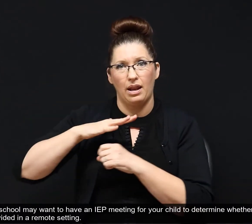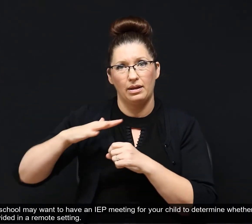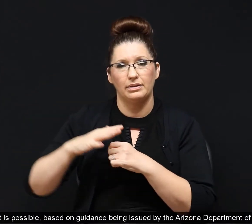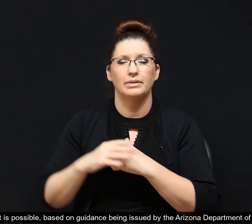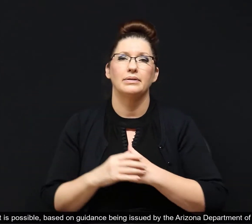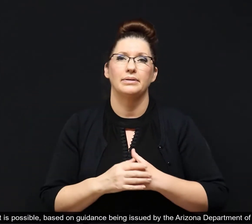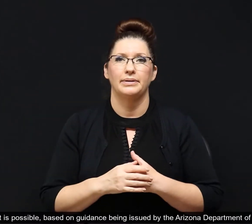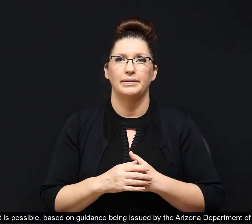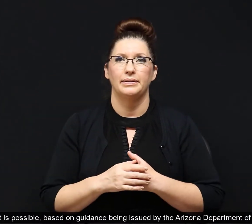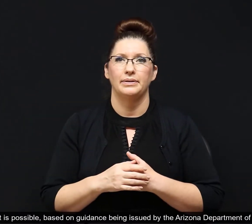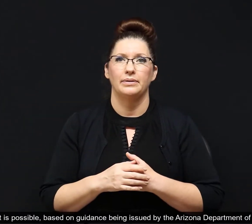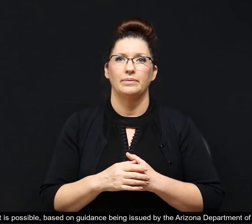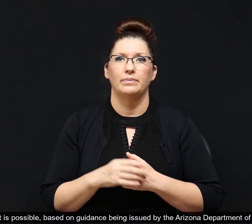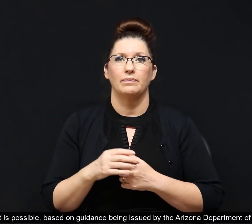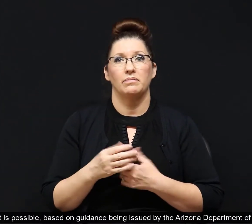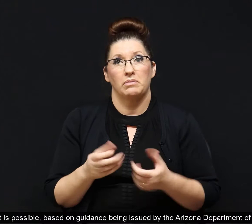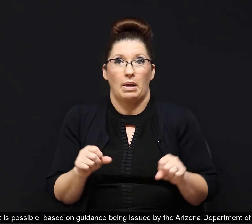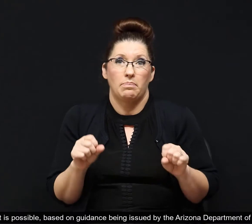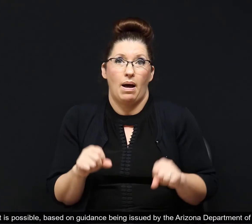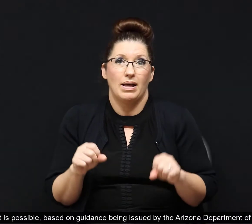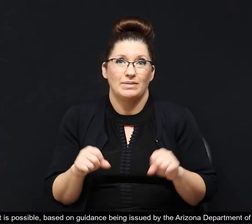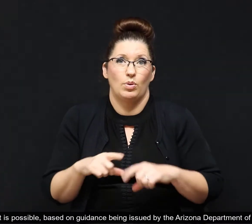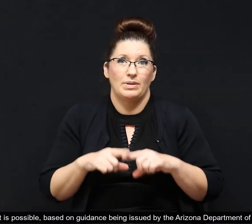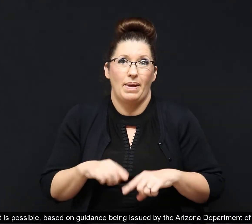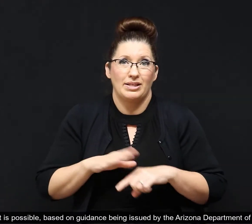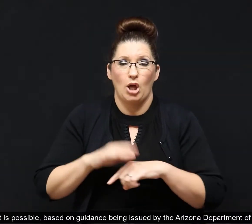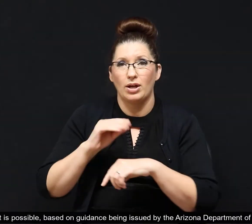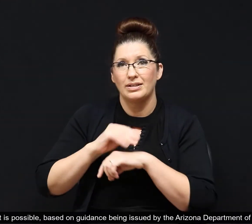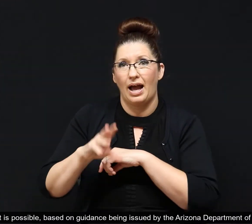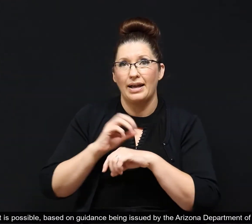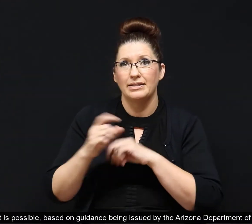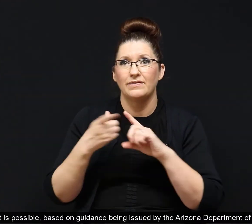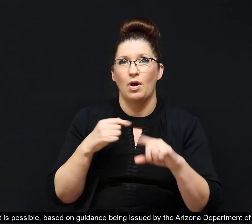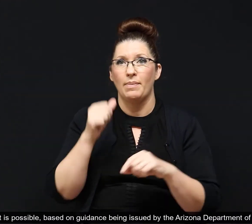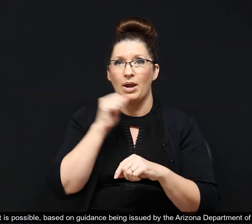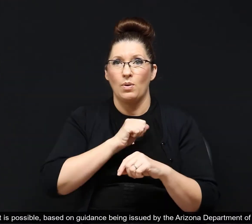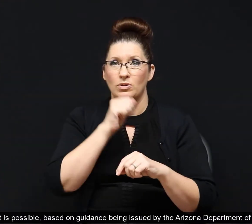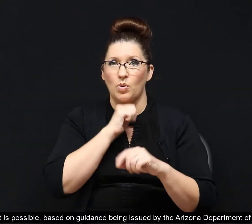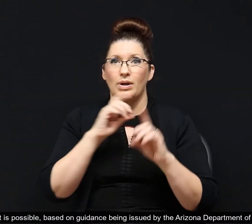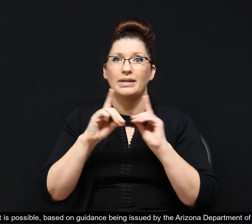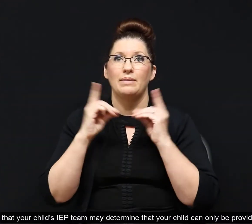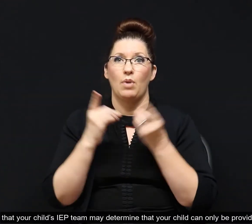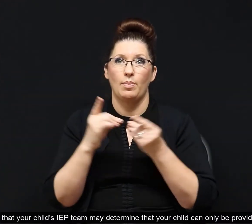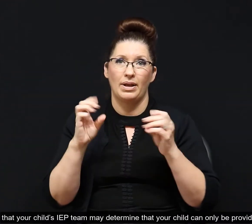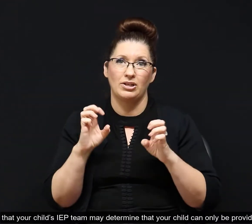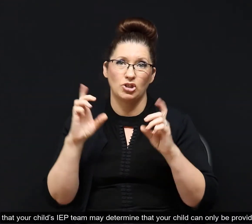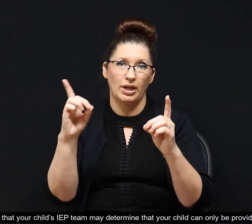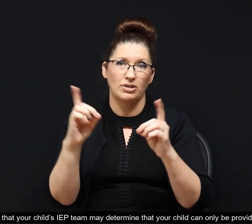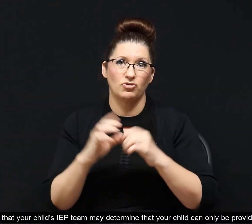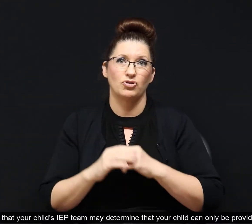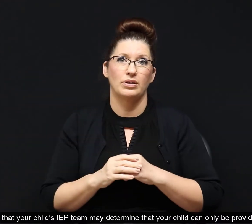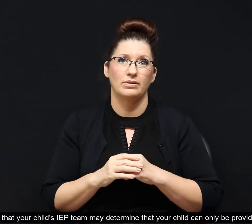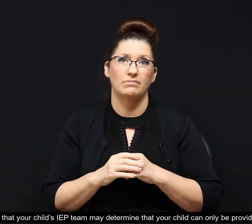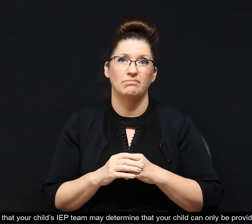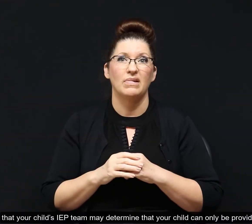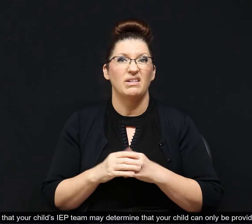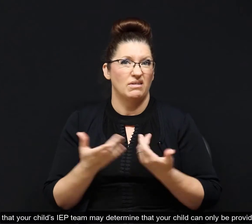It is possible, based on guidance being issued by the Arizona Department of Education, that your child's IEP team